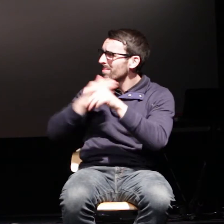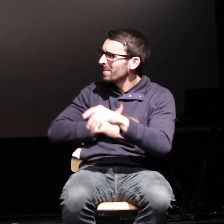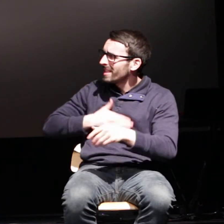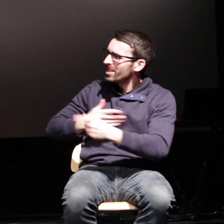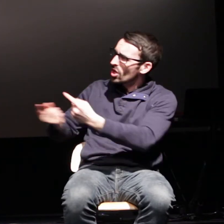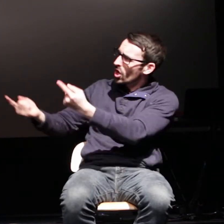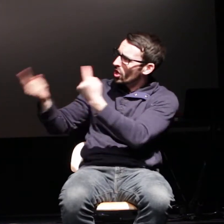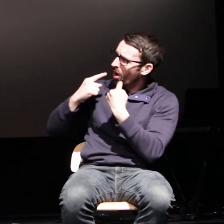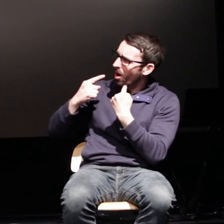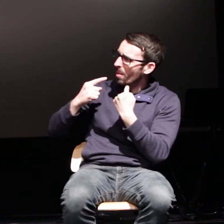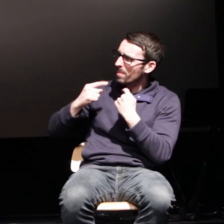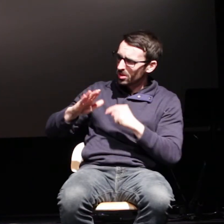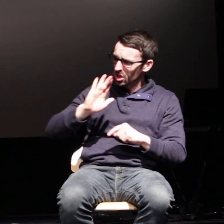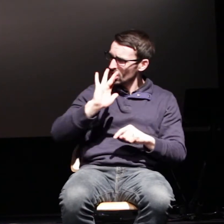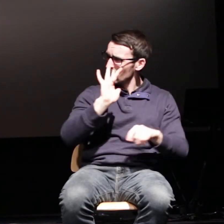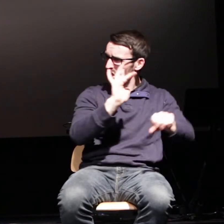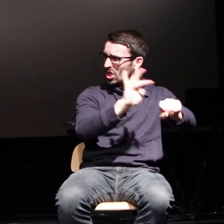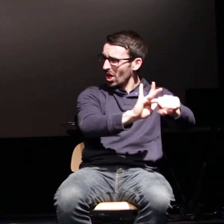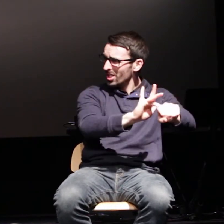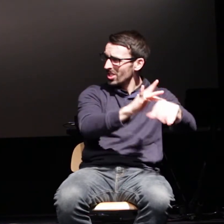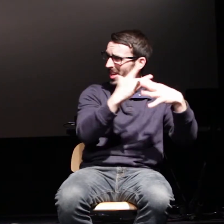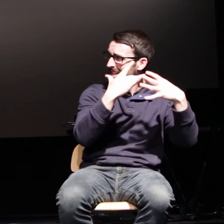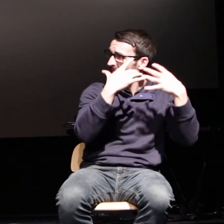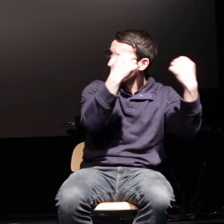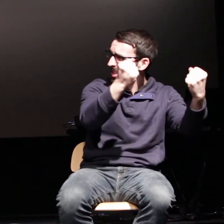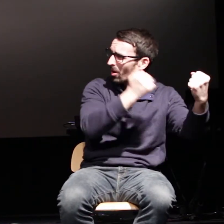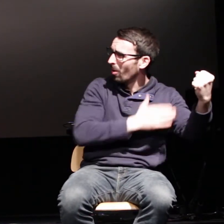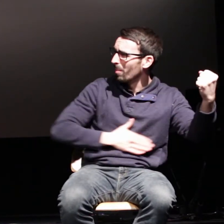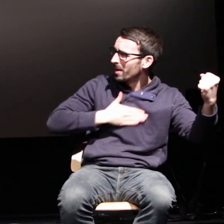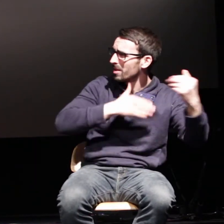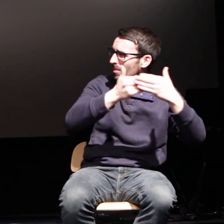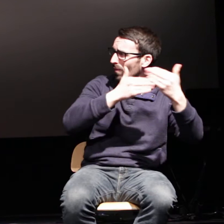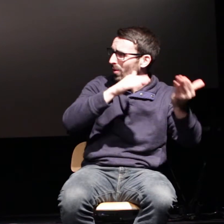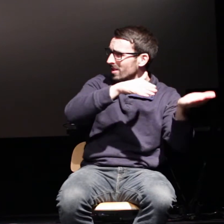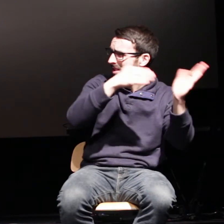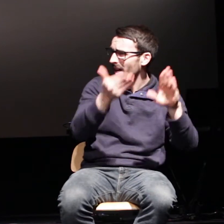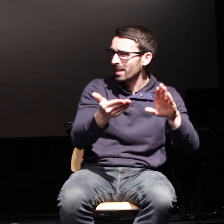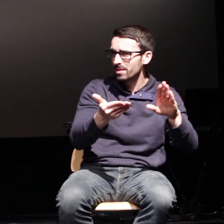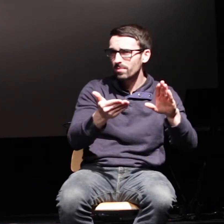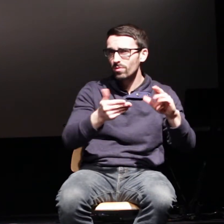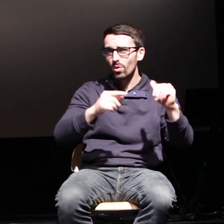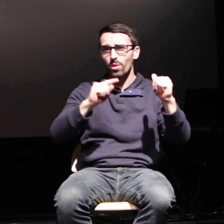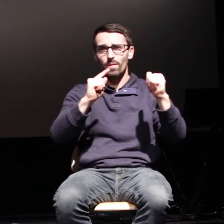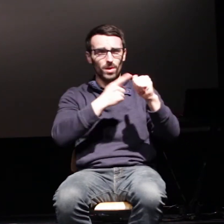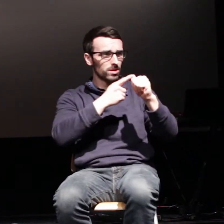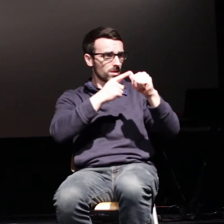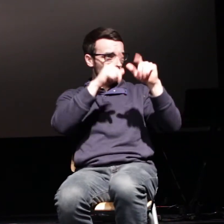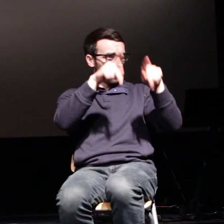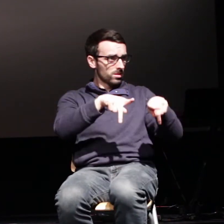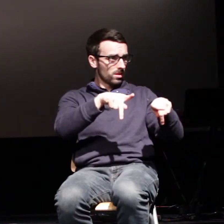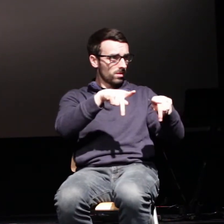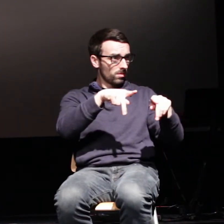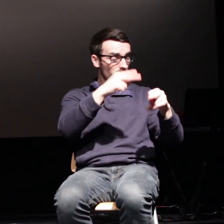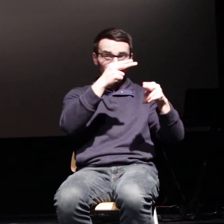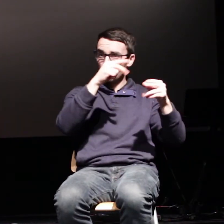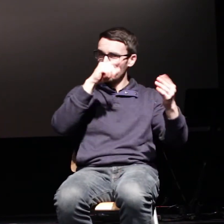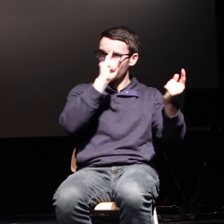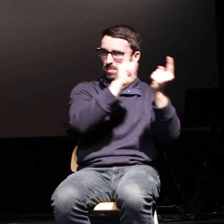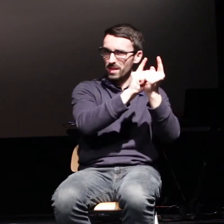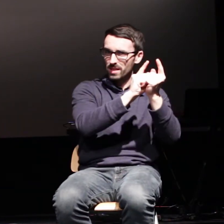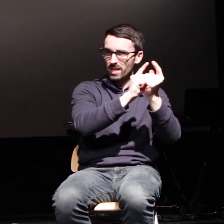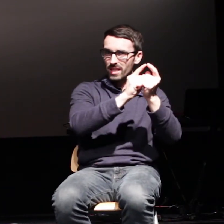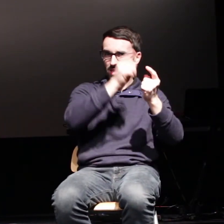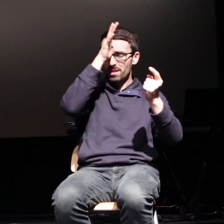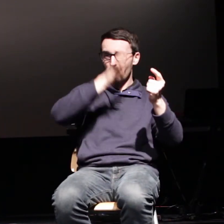live. So this very first character that we meet here in the story is this guy by the name of Jairus. We're told his name and